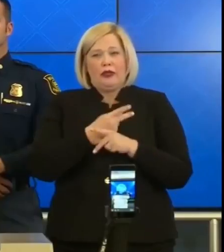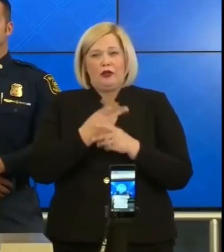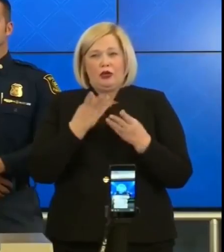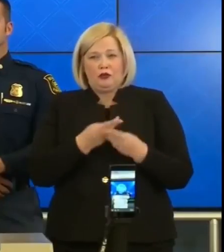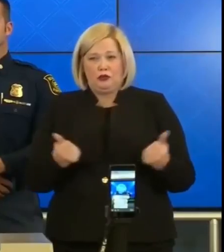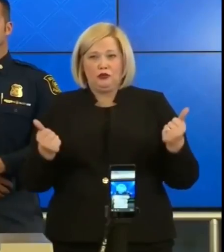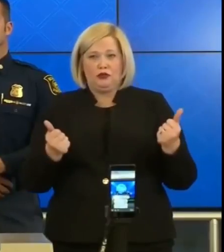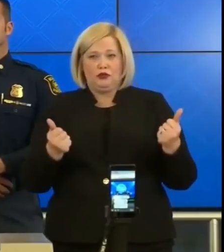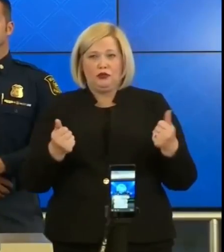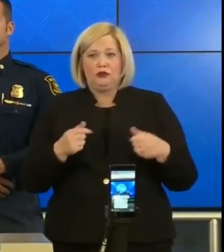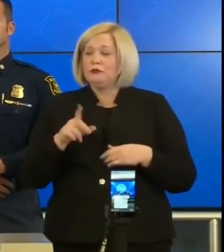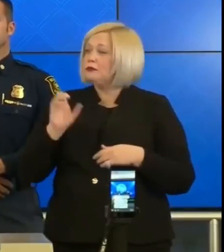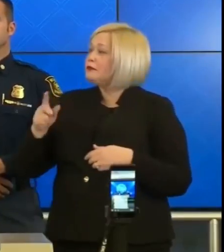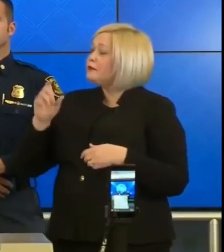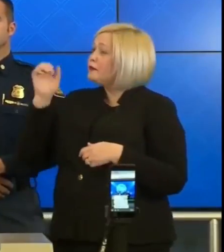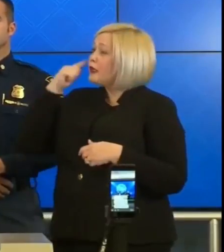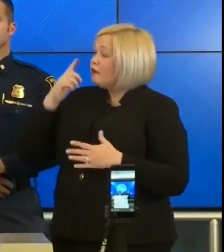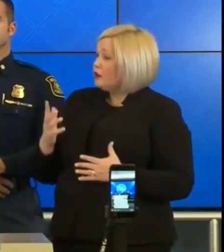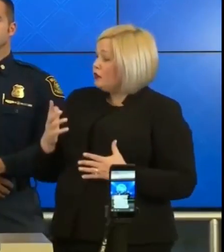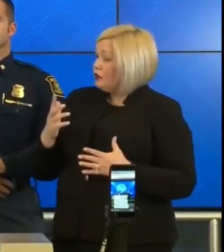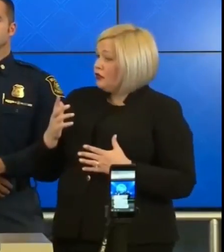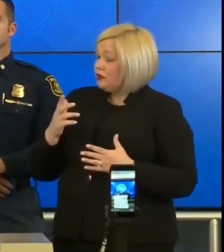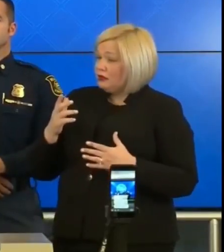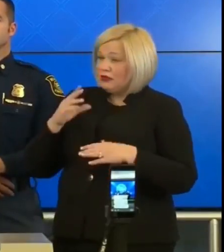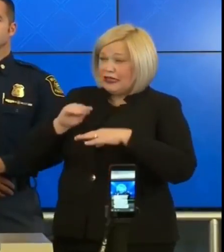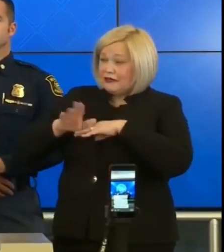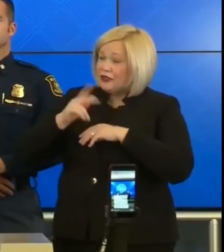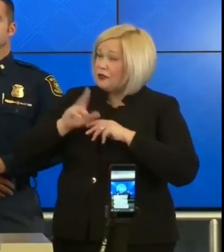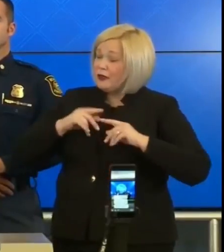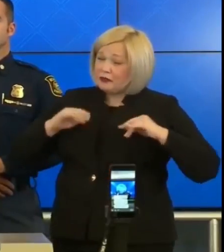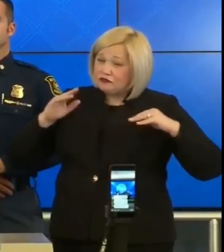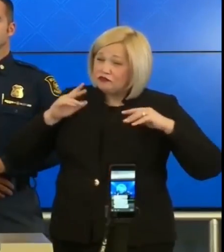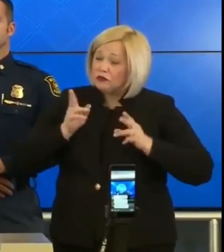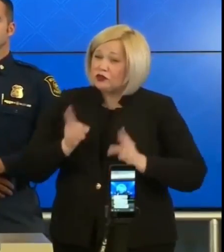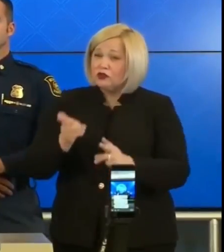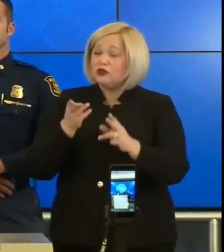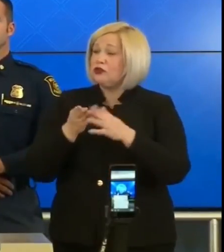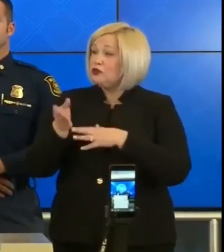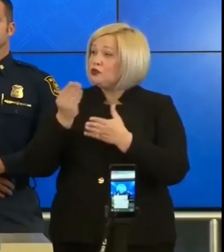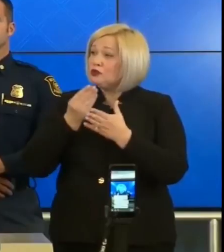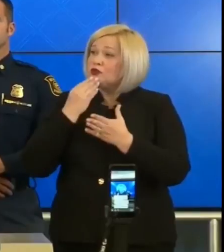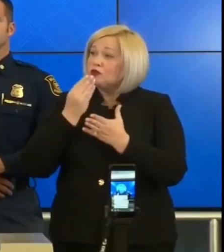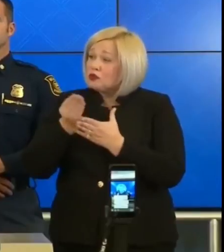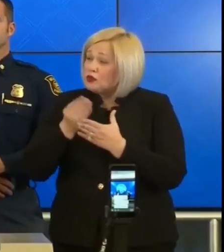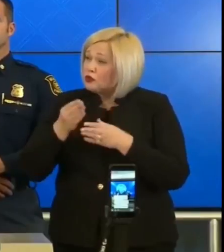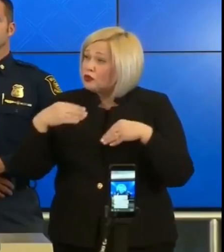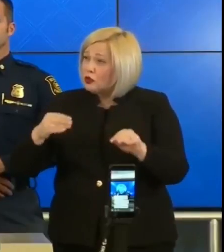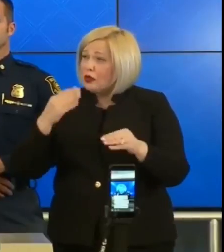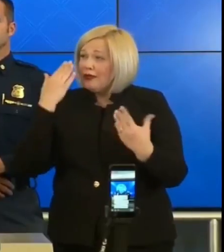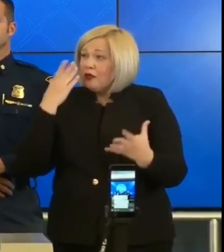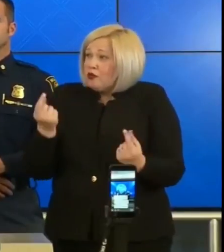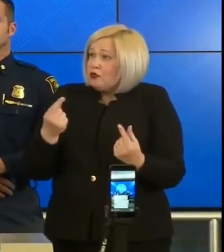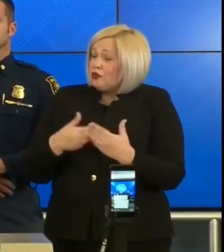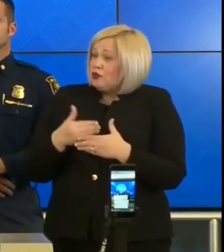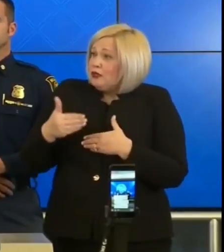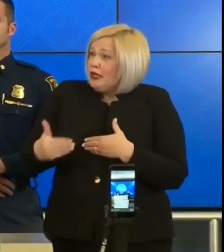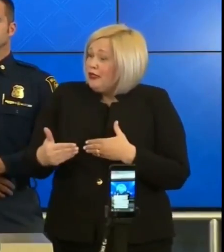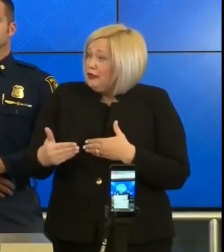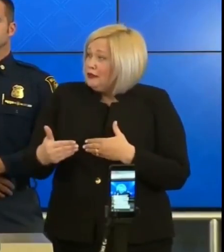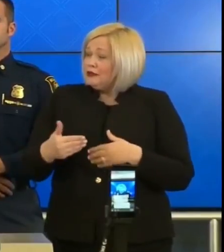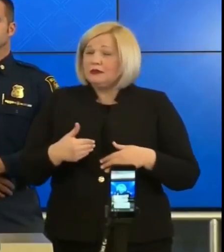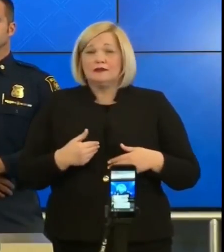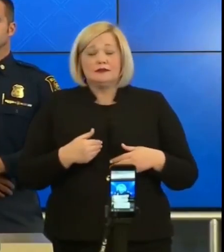Governor, do you have any advice for people rushing to the grocery stores, you know, not knowing what's next? Well, sure. People